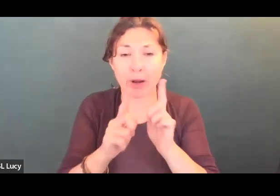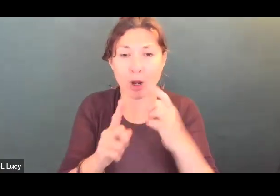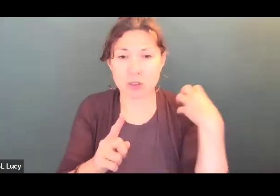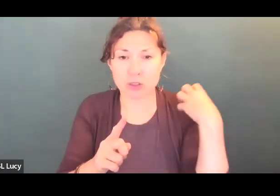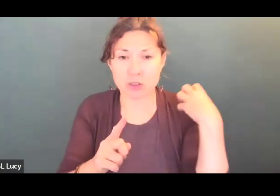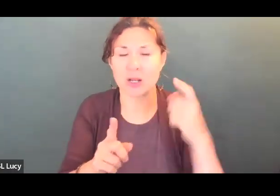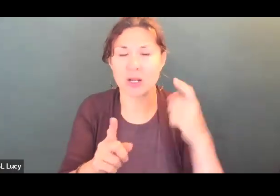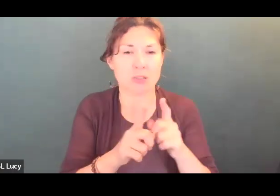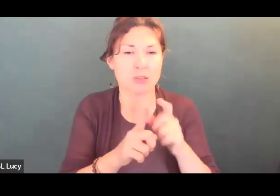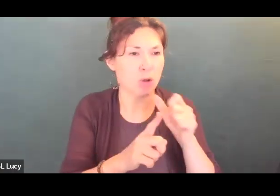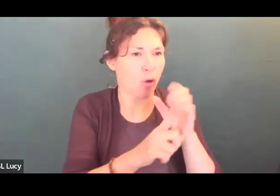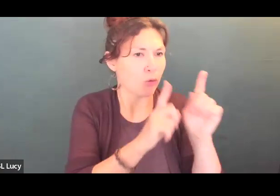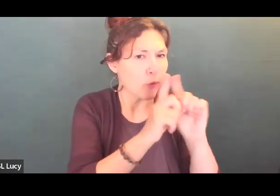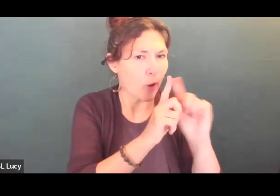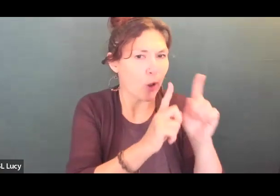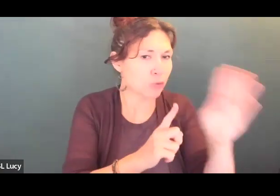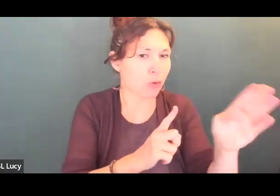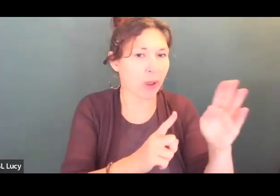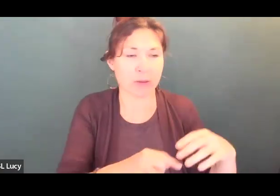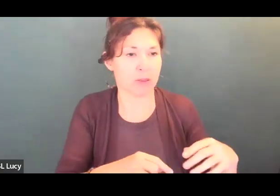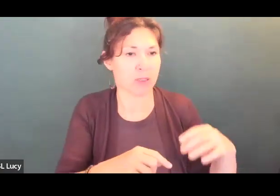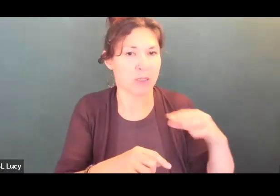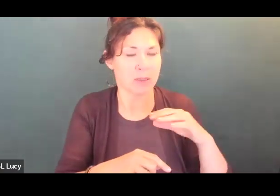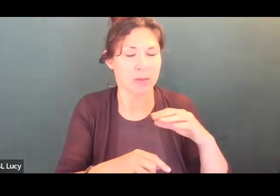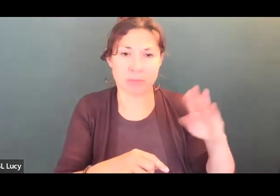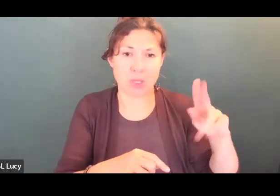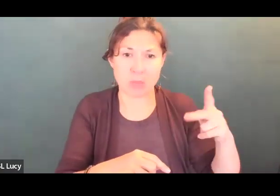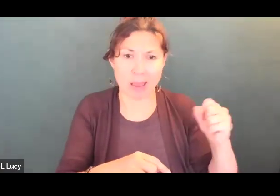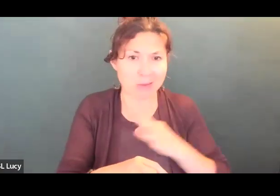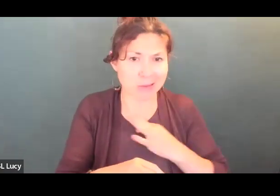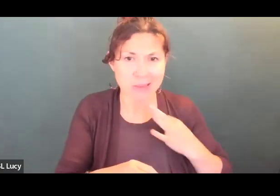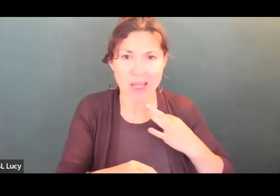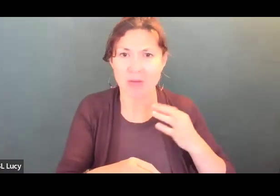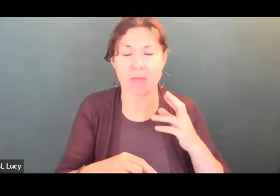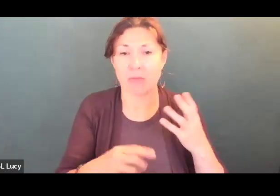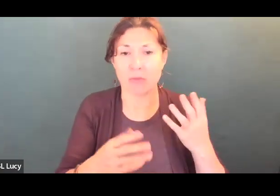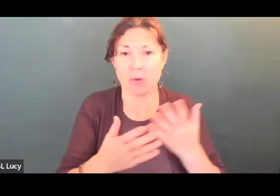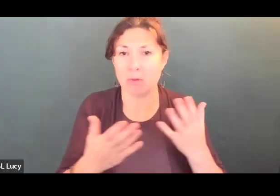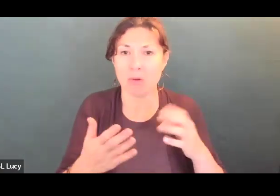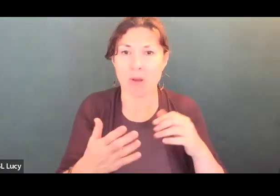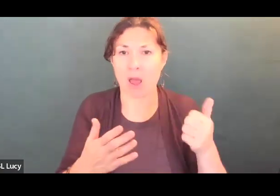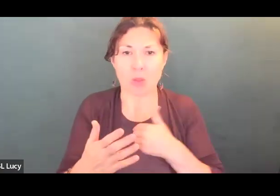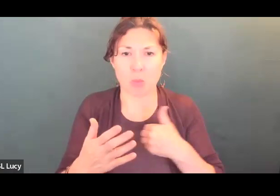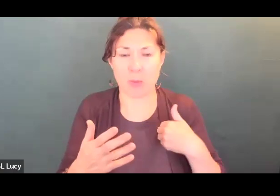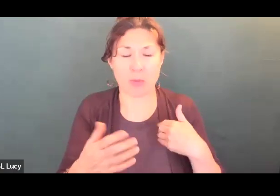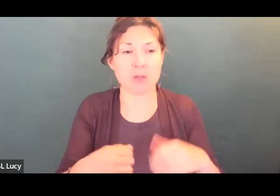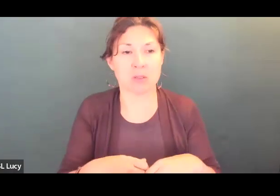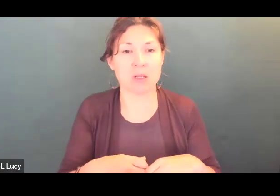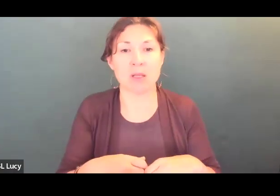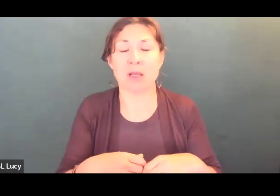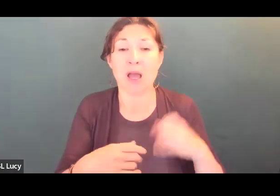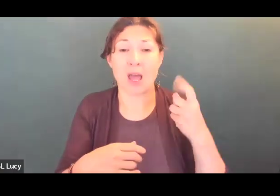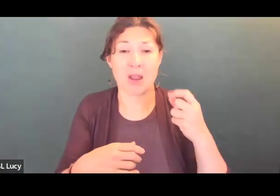staff. Please note, the comments of any public speaker do not represent the Boston Public Schools or the Boston School